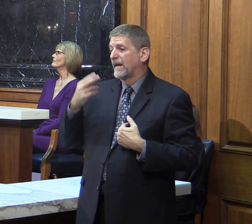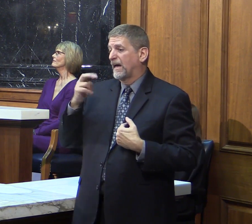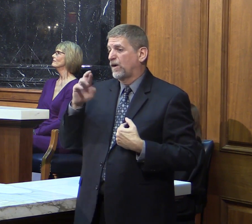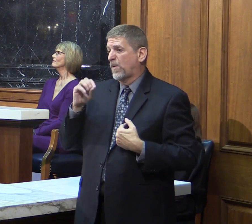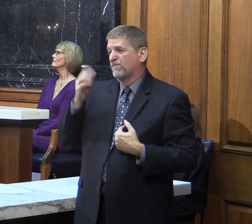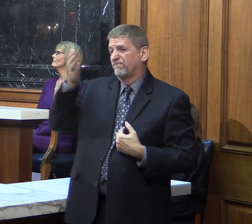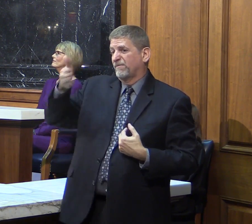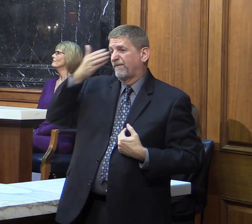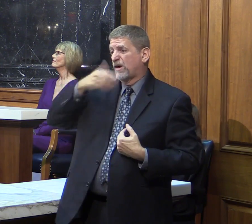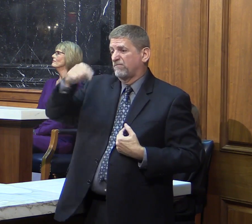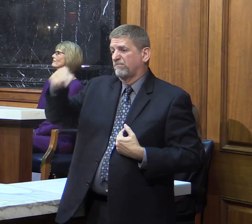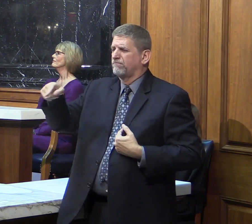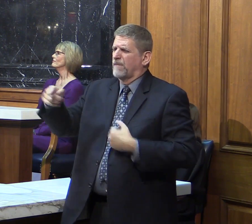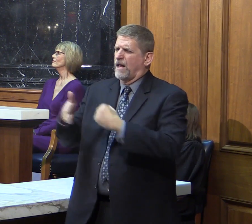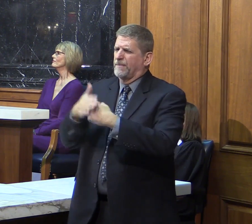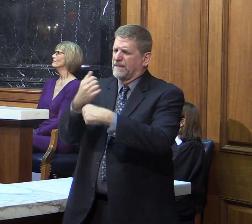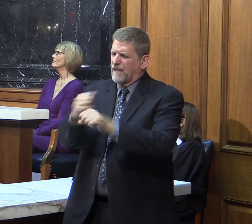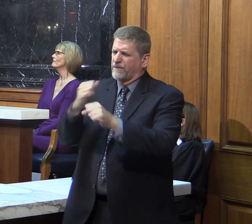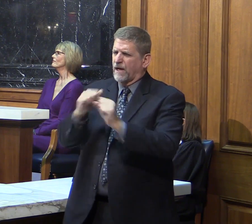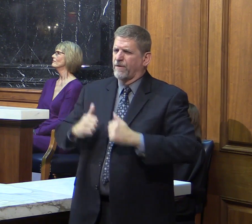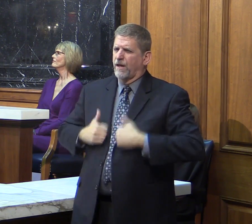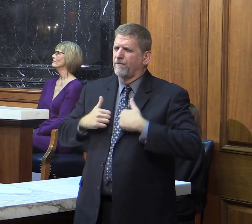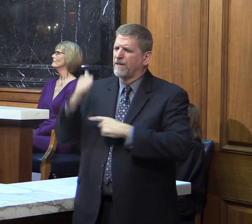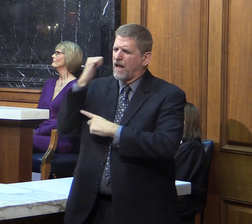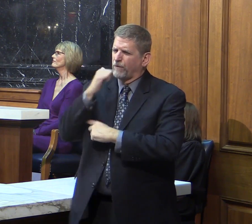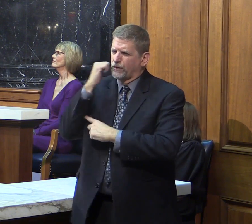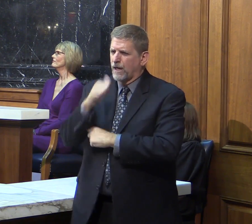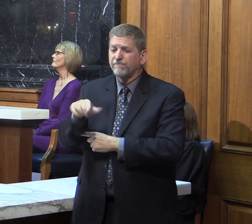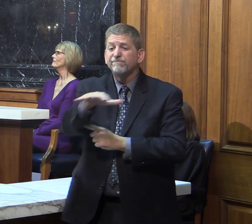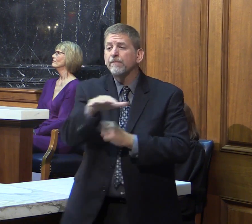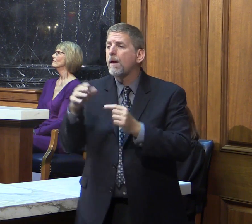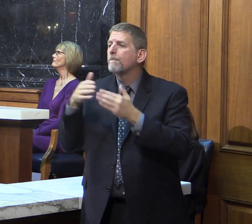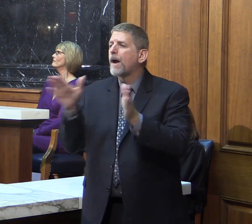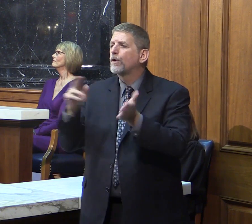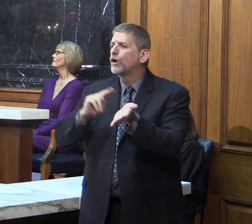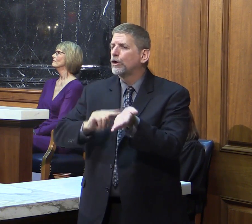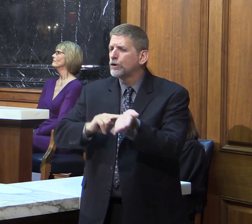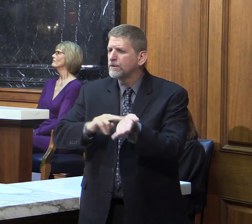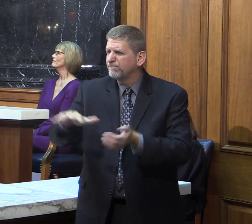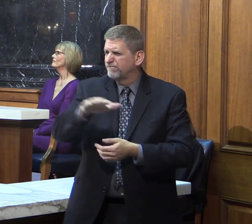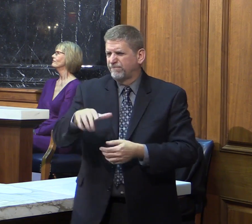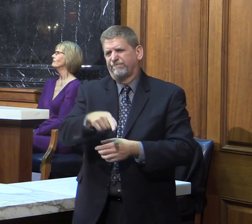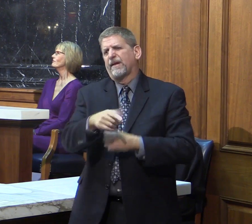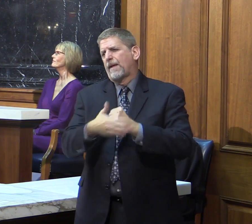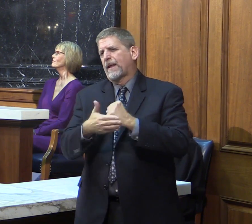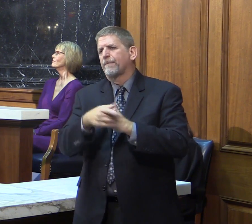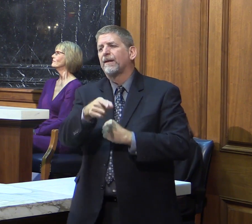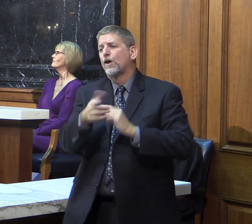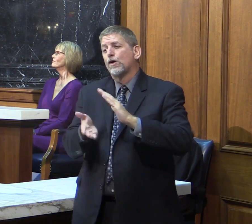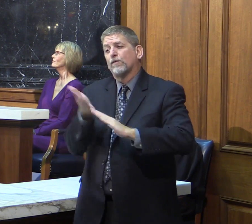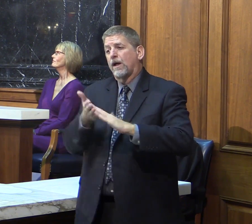day. They include the public health nurses who run syringe exchange programs